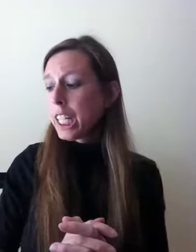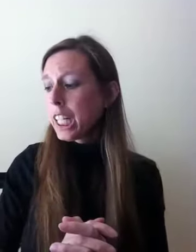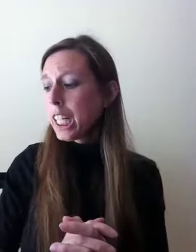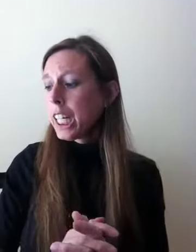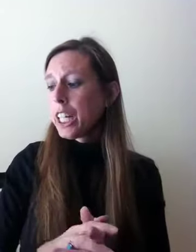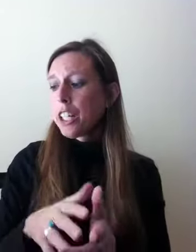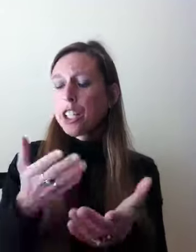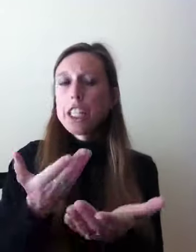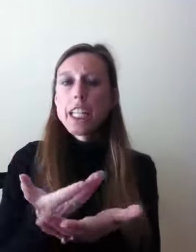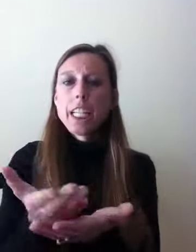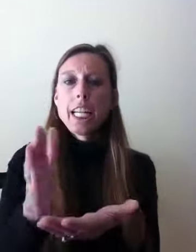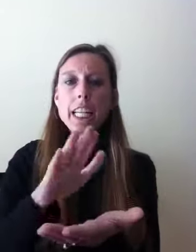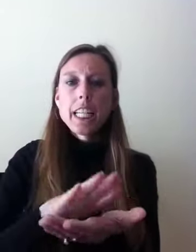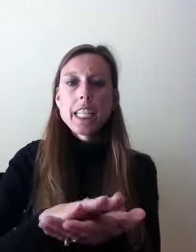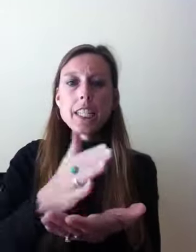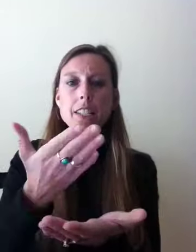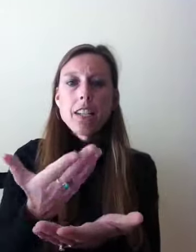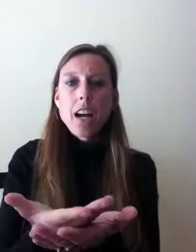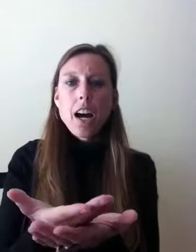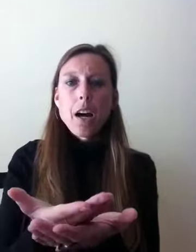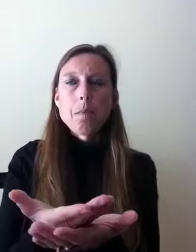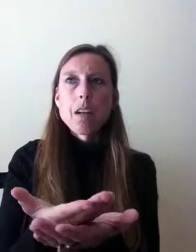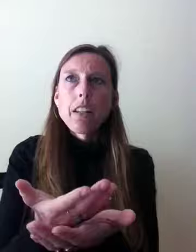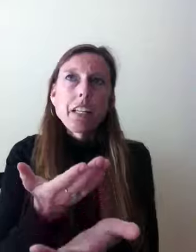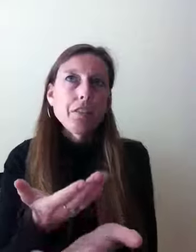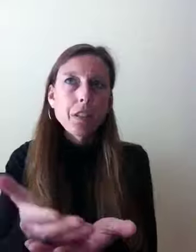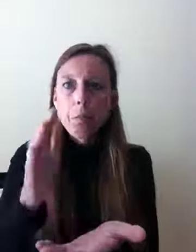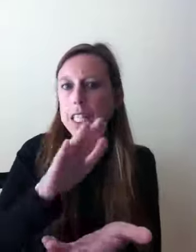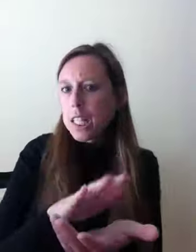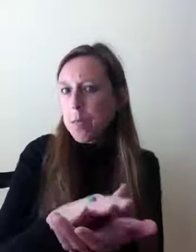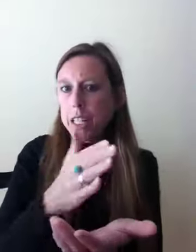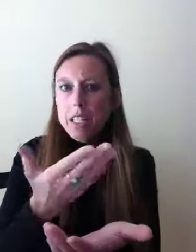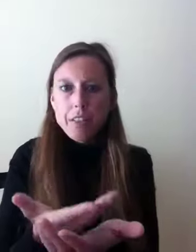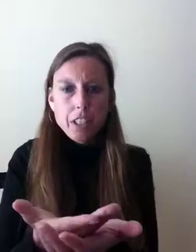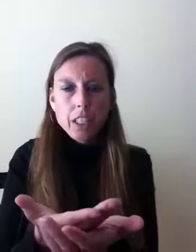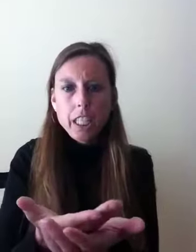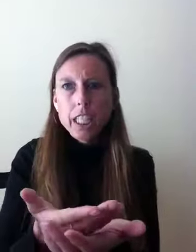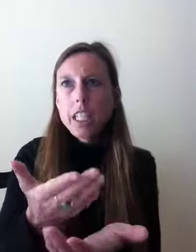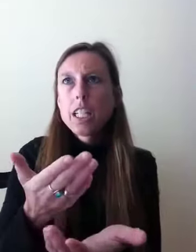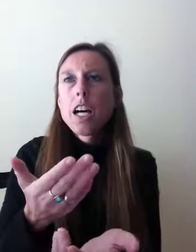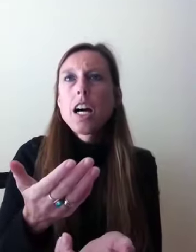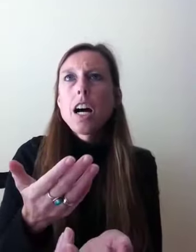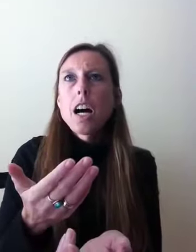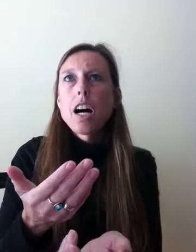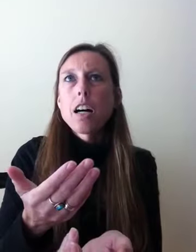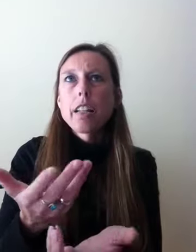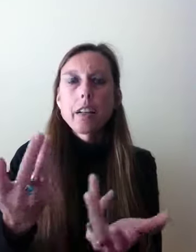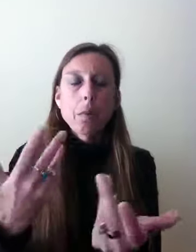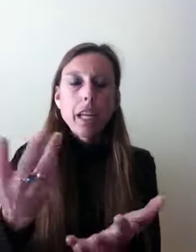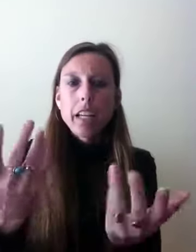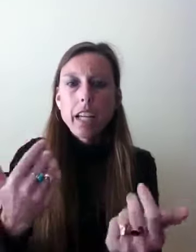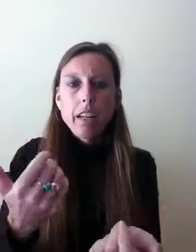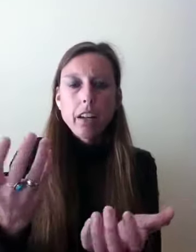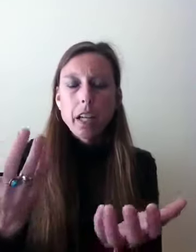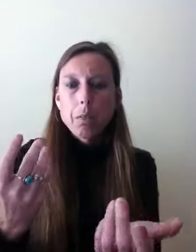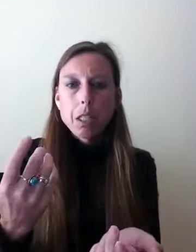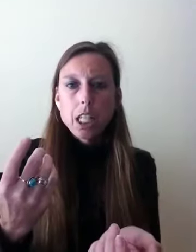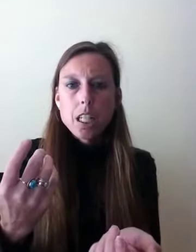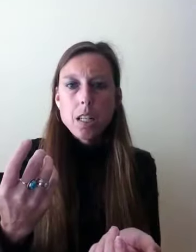Cooking. Cooking is like you're flipping something if you're cooking. Like a pancake or a hamburger or